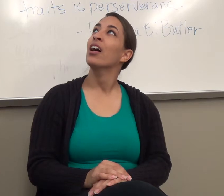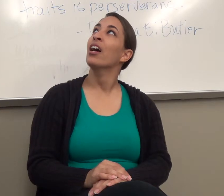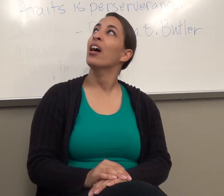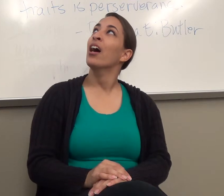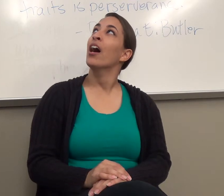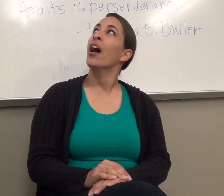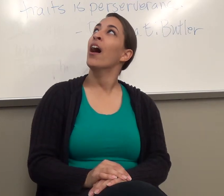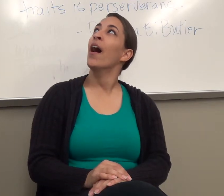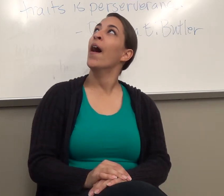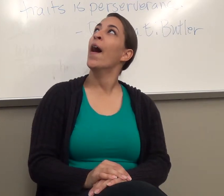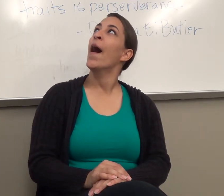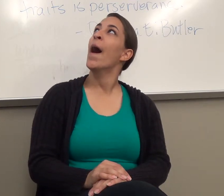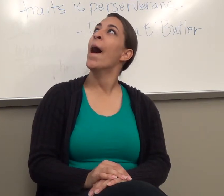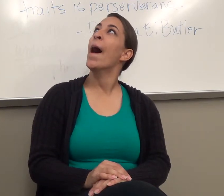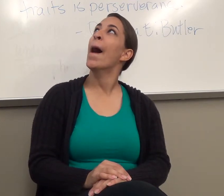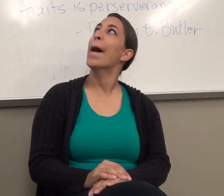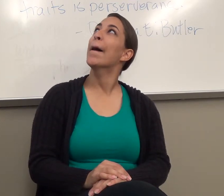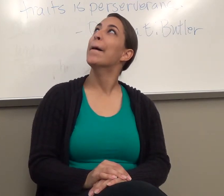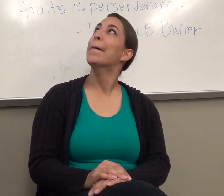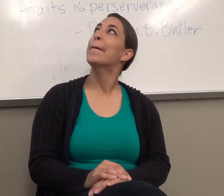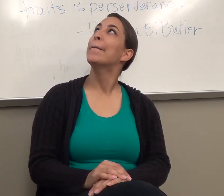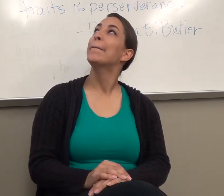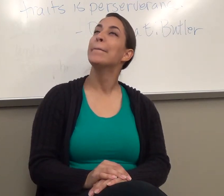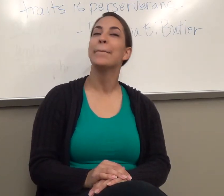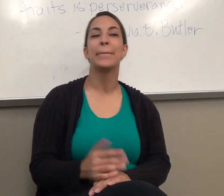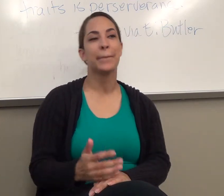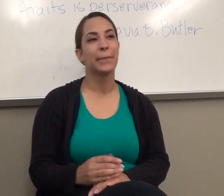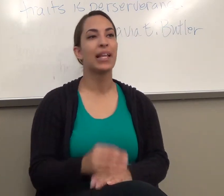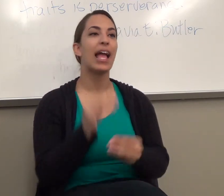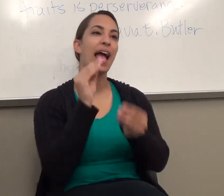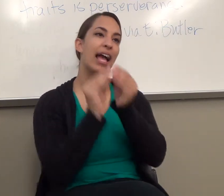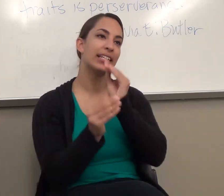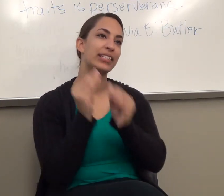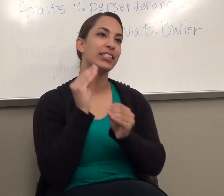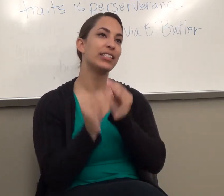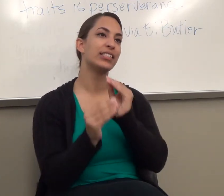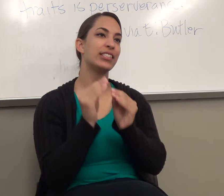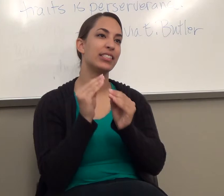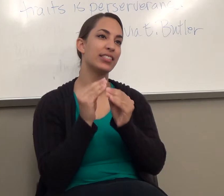to make sure subject and verb agree, which is what we were doing up on the board.